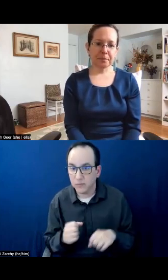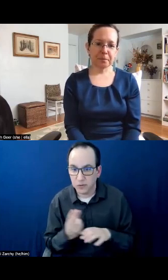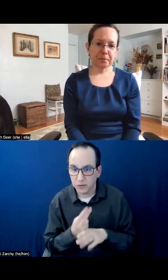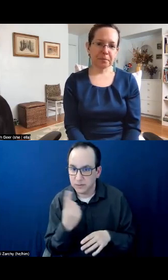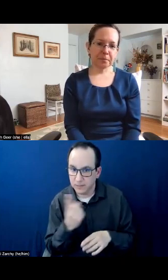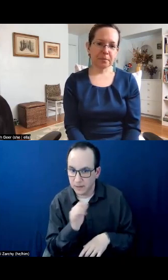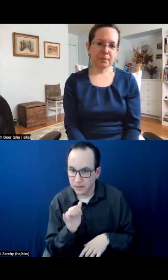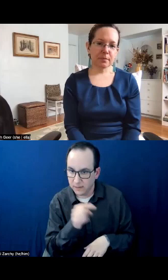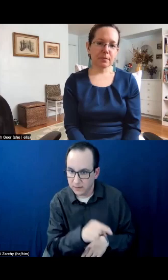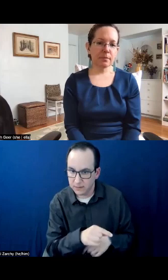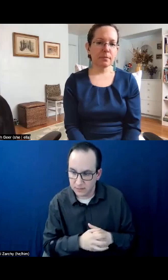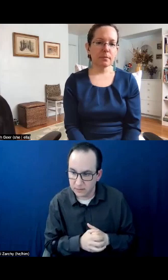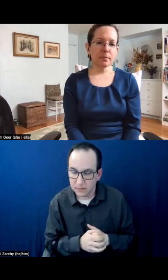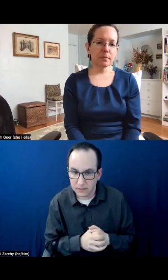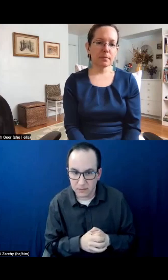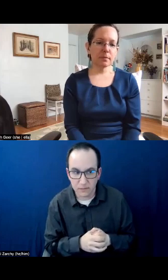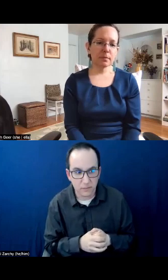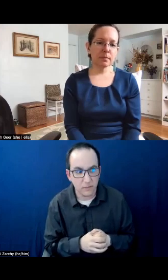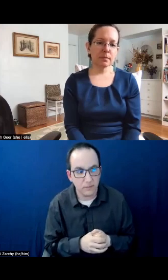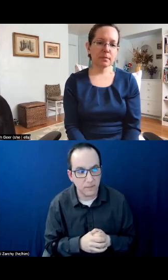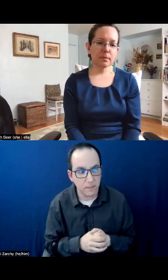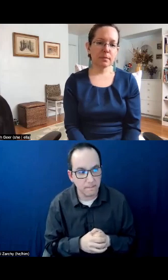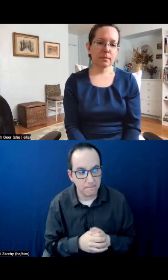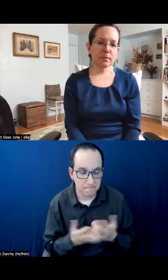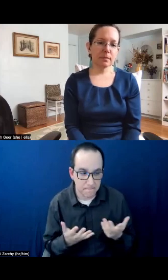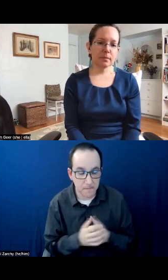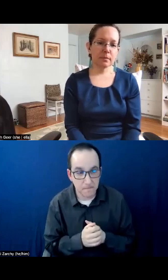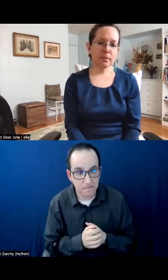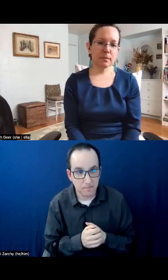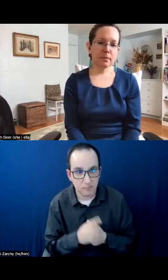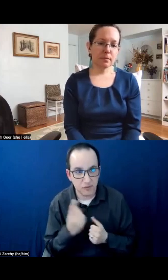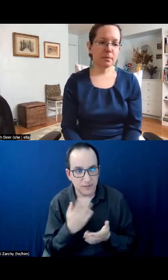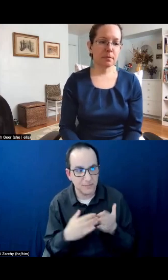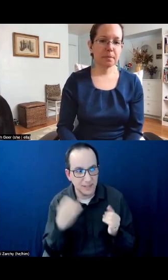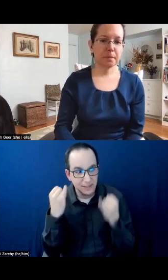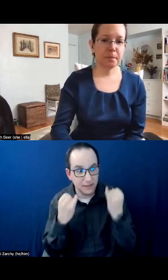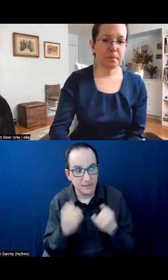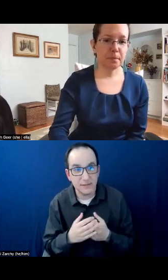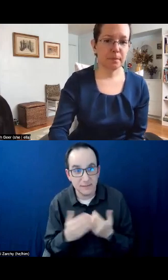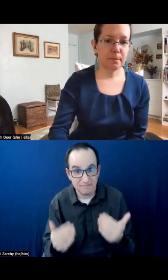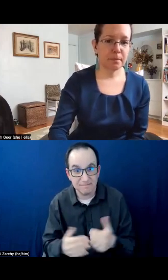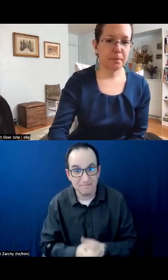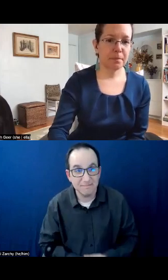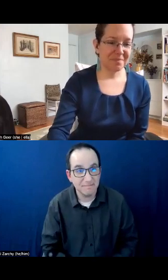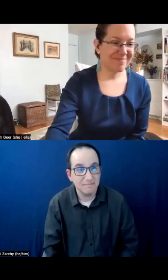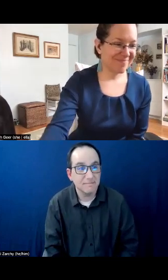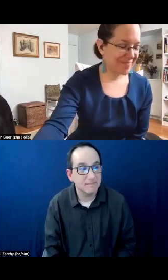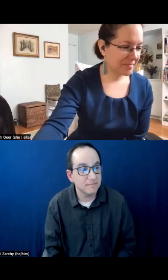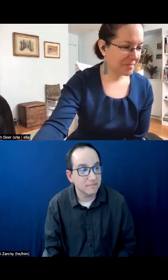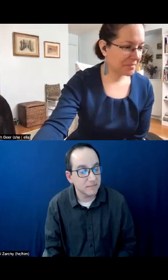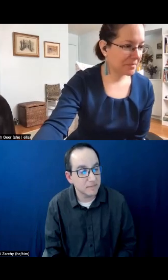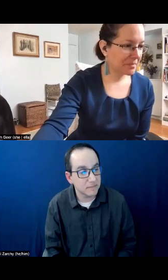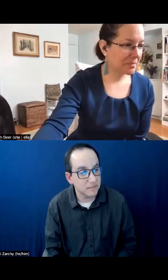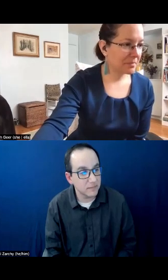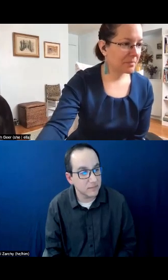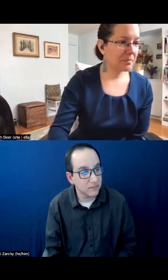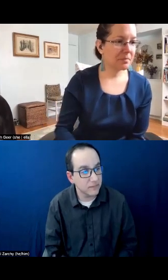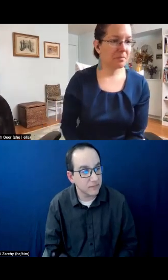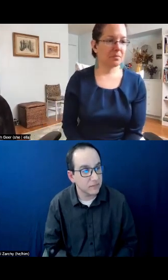you could use something like this. just some ideas.